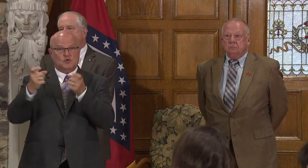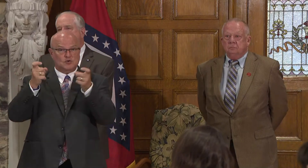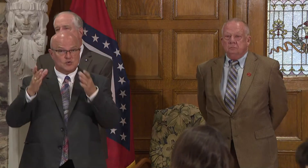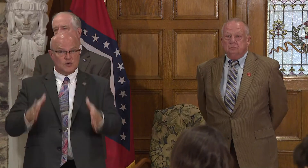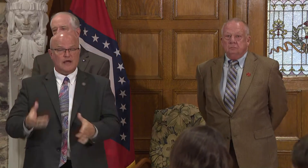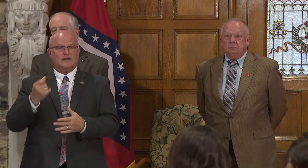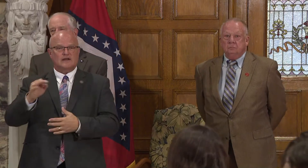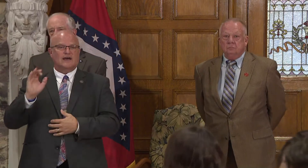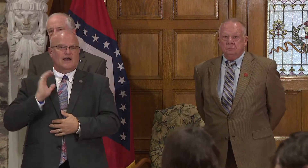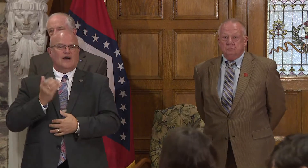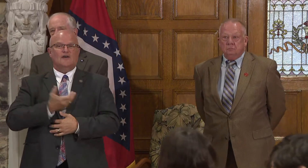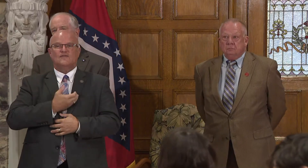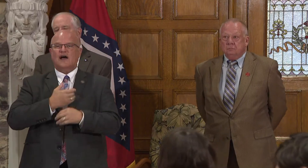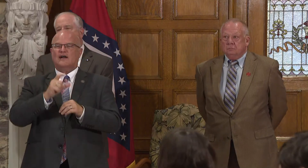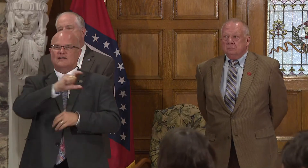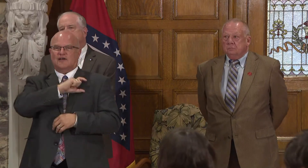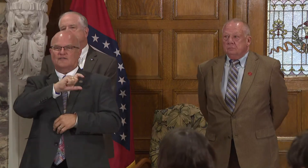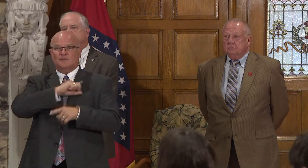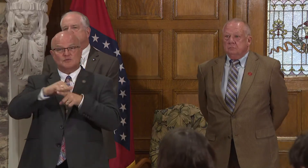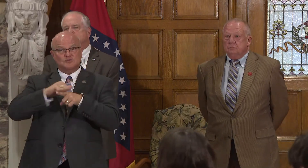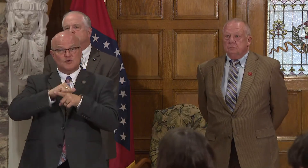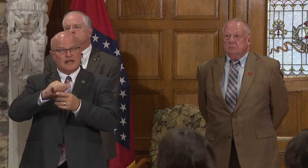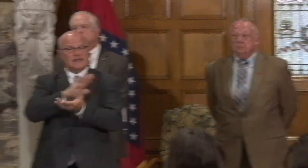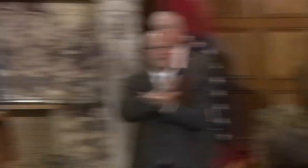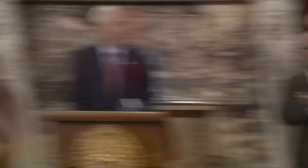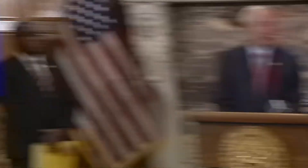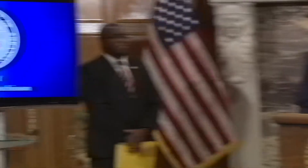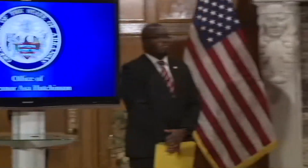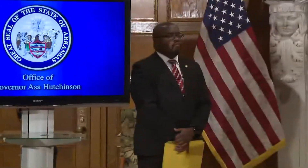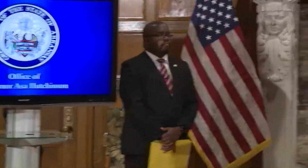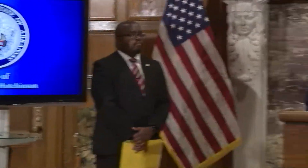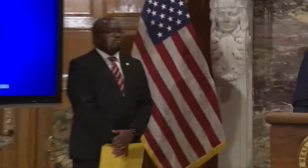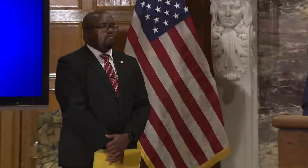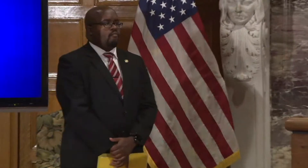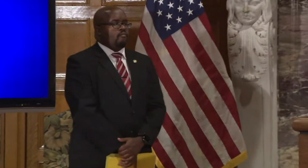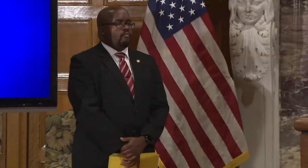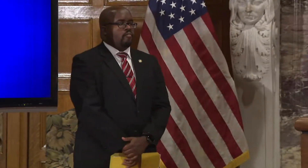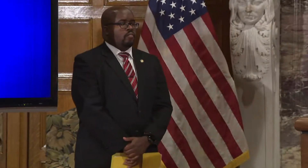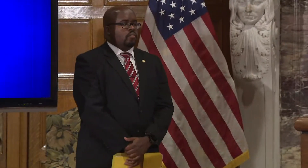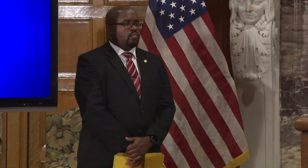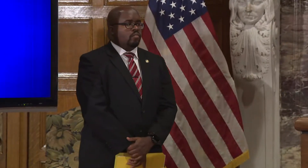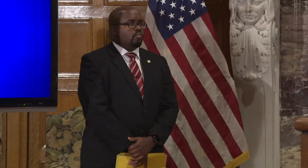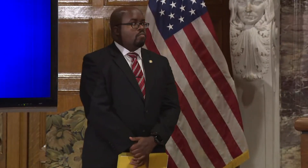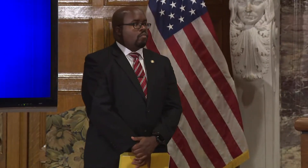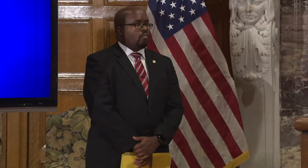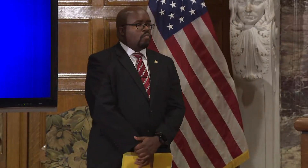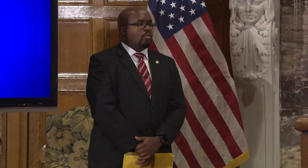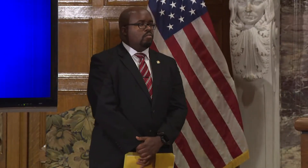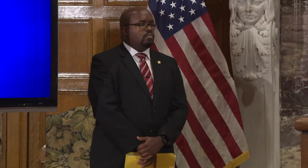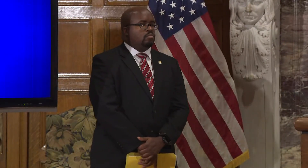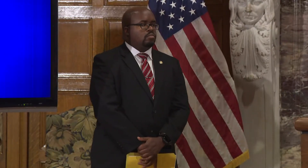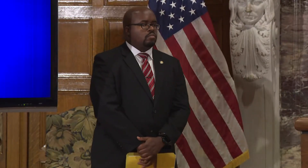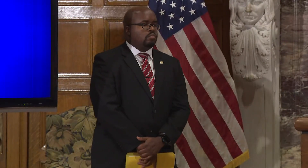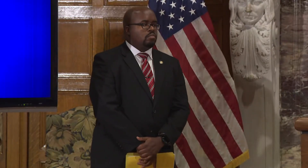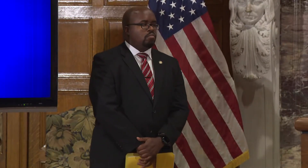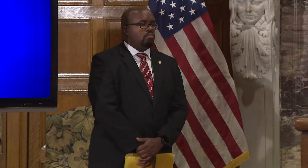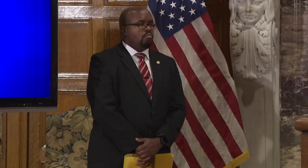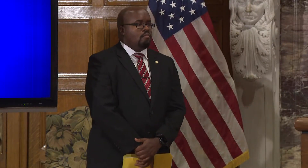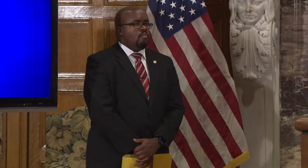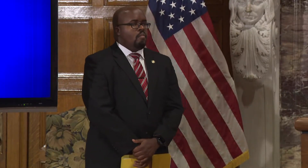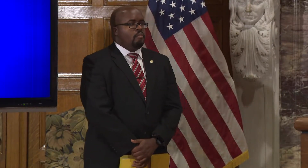Director of our Law Enforcement Training Academy, has also joined us, and I want to thank them.